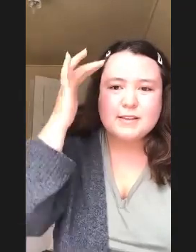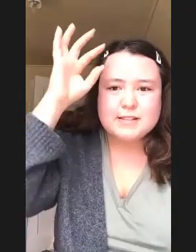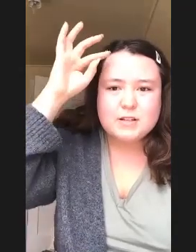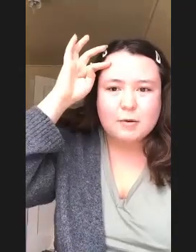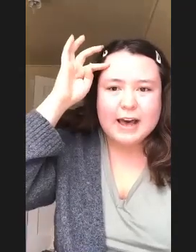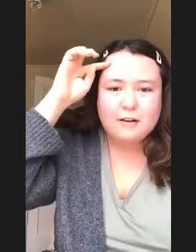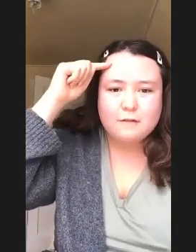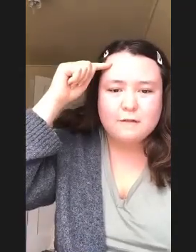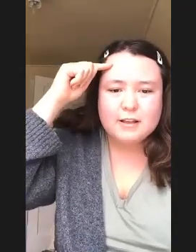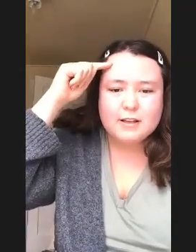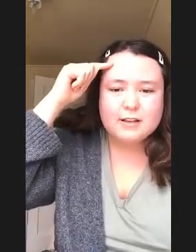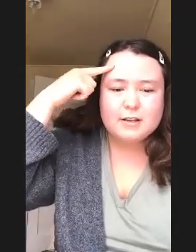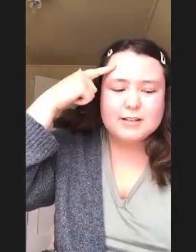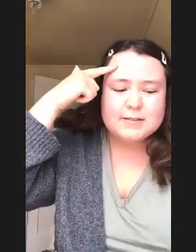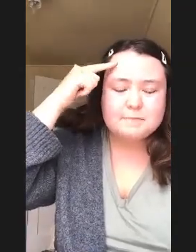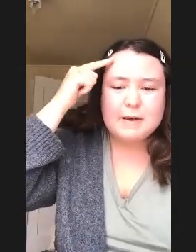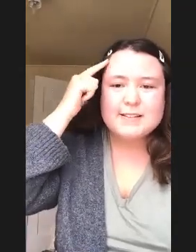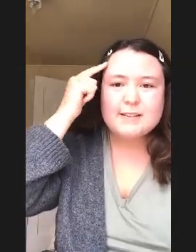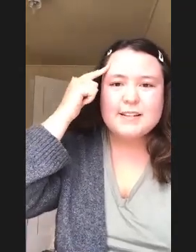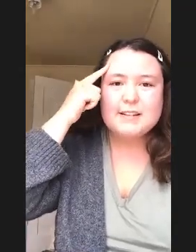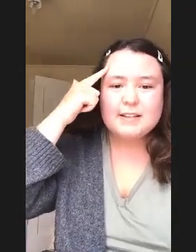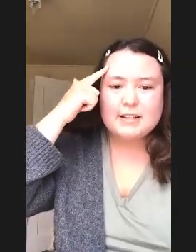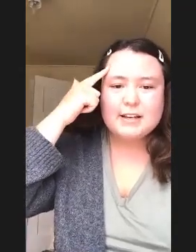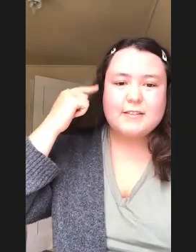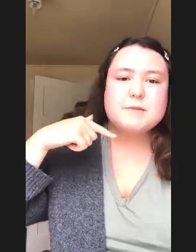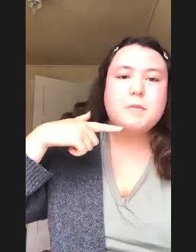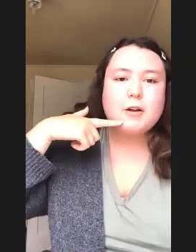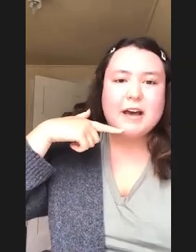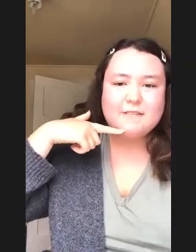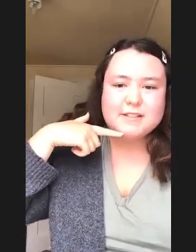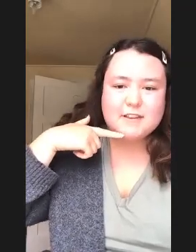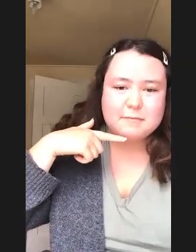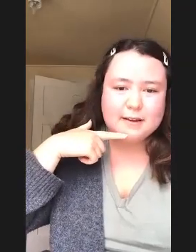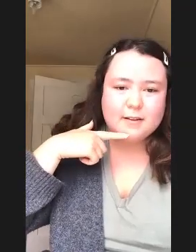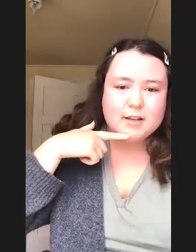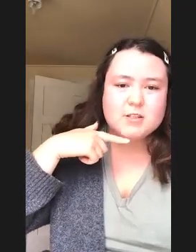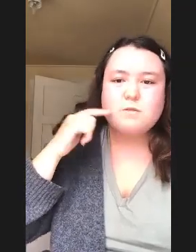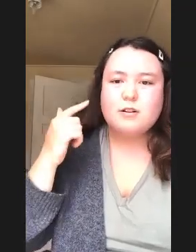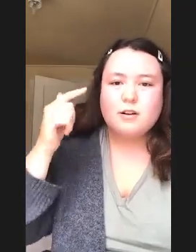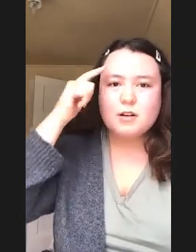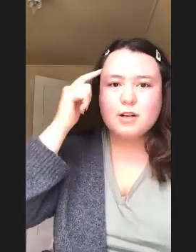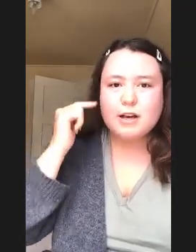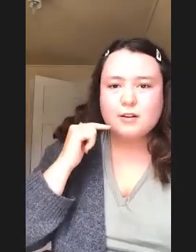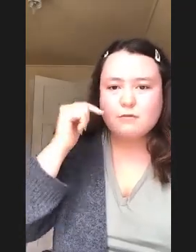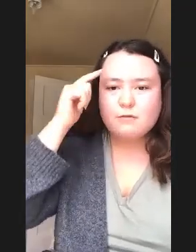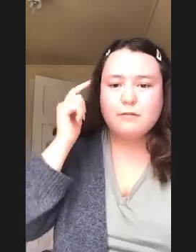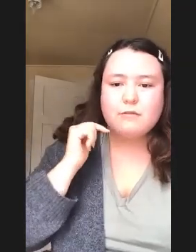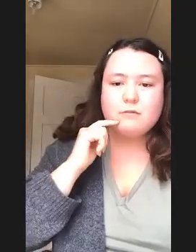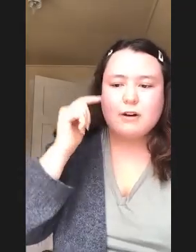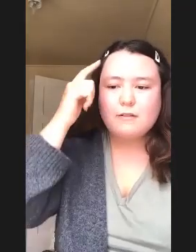this top half is masculine and this bottom half is female. So when you're kind of